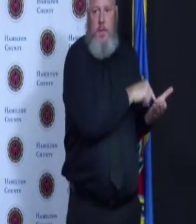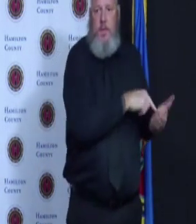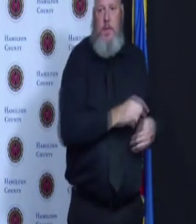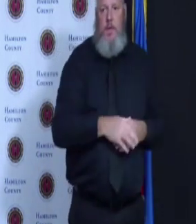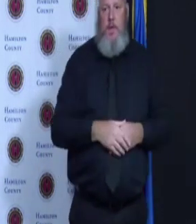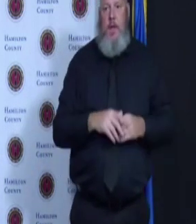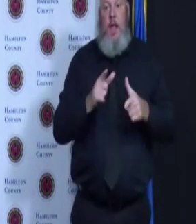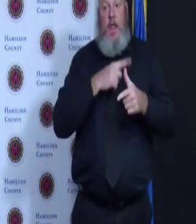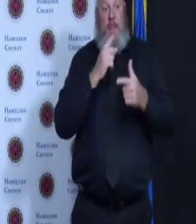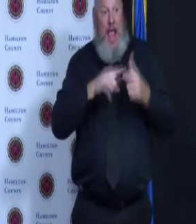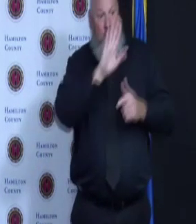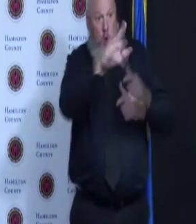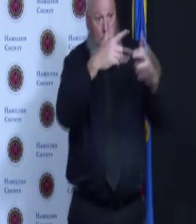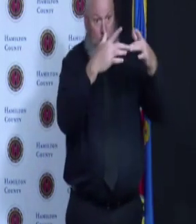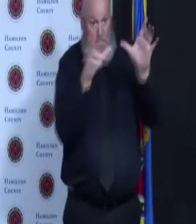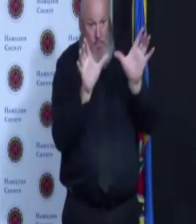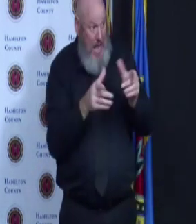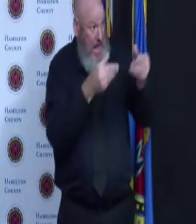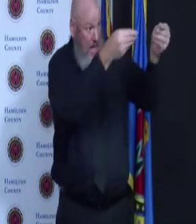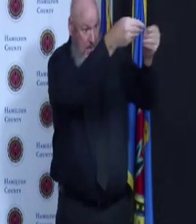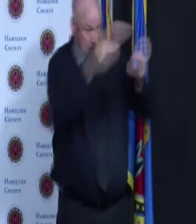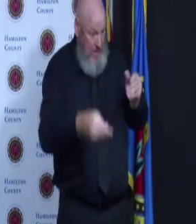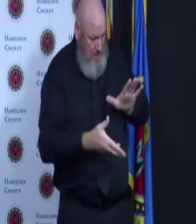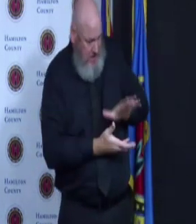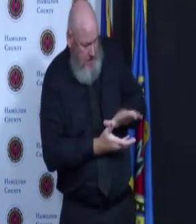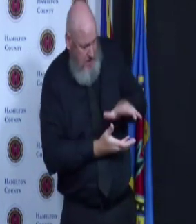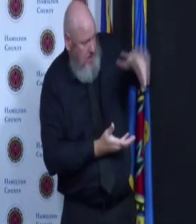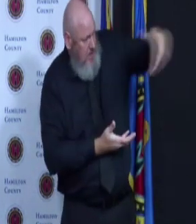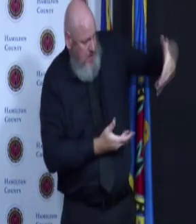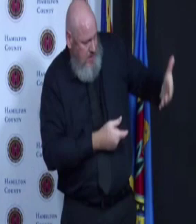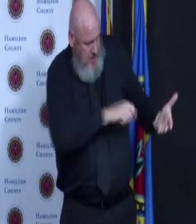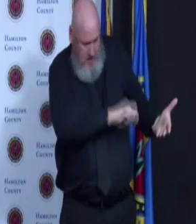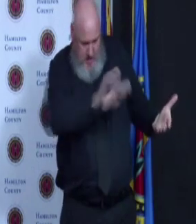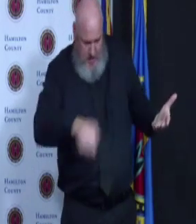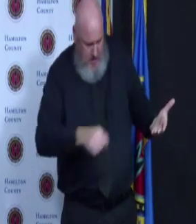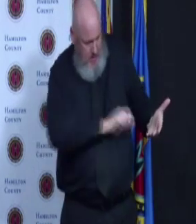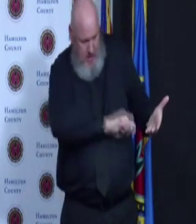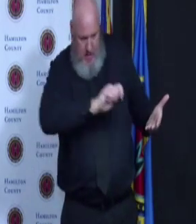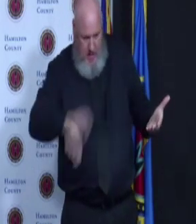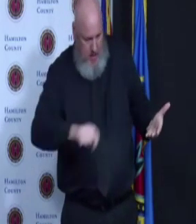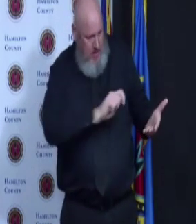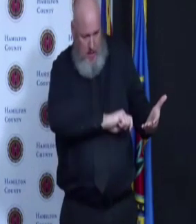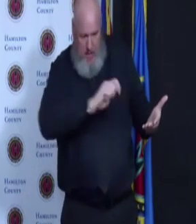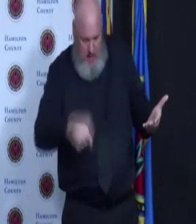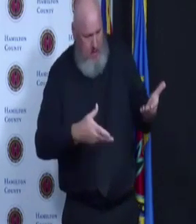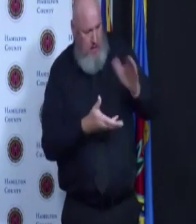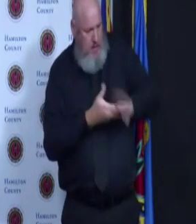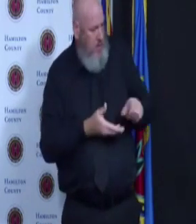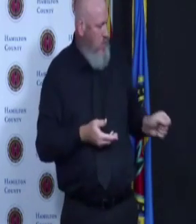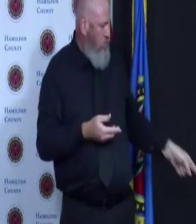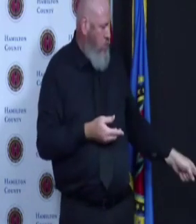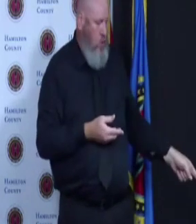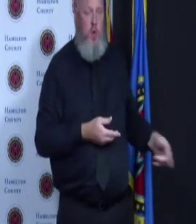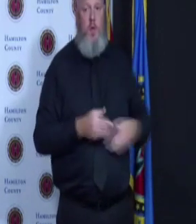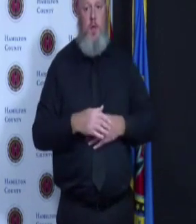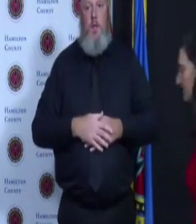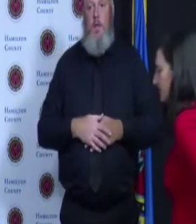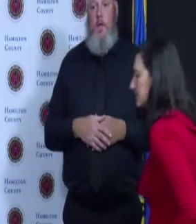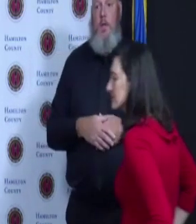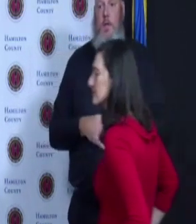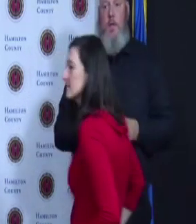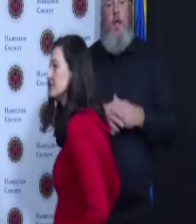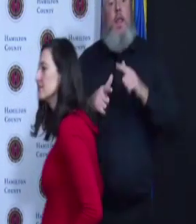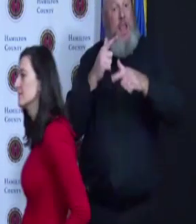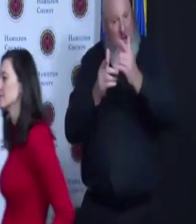We are. Teresa Weaver from Fox 19 has a question for Krista with the Health Collaborative. We are hearing that